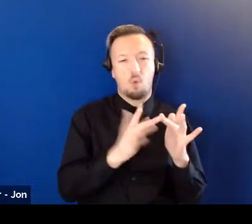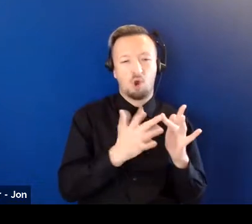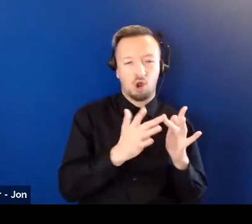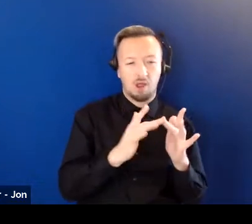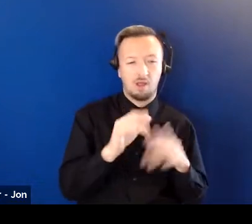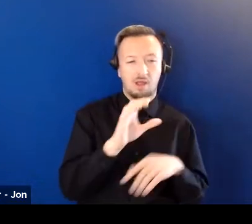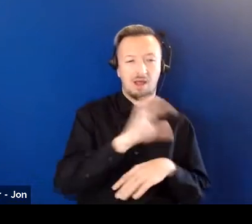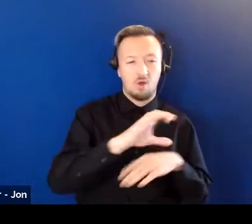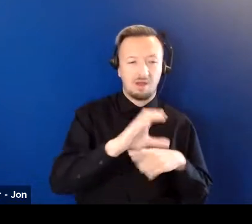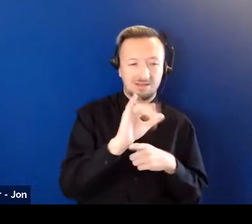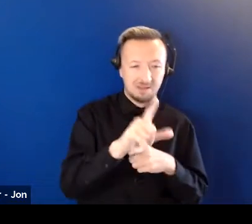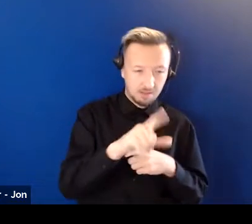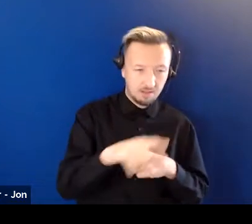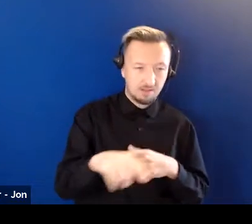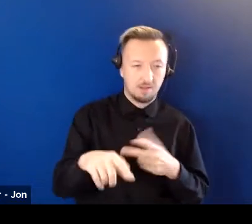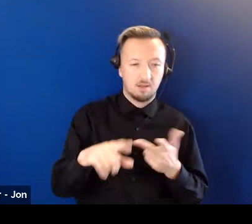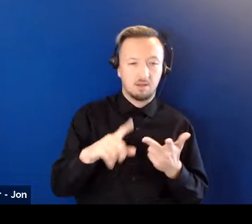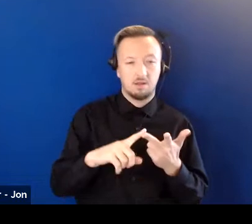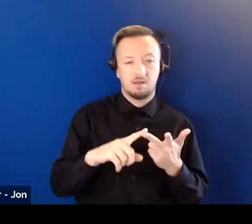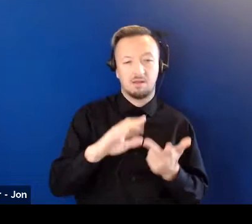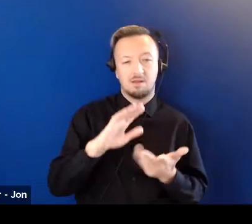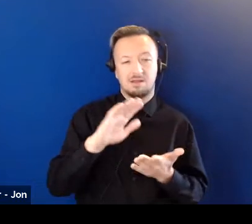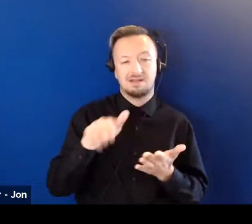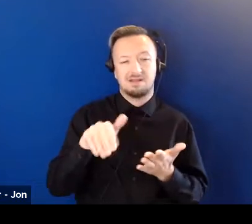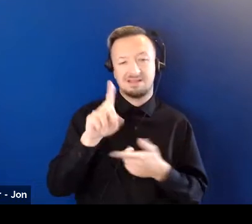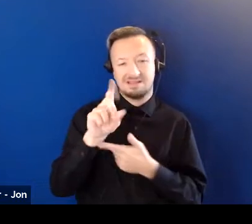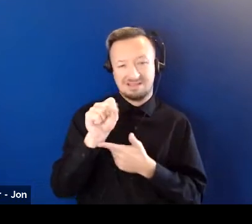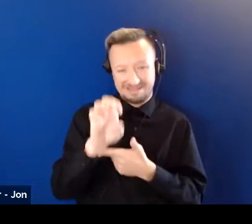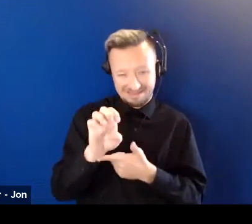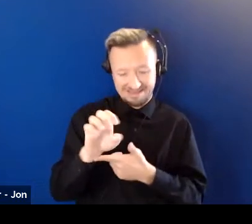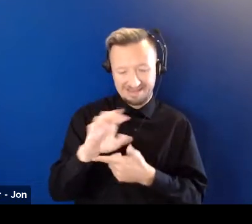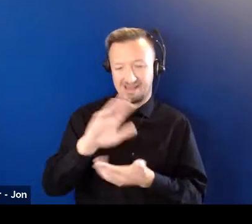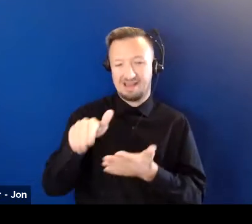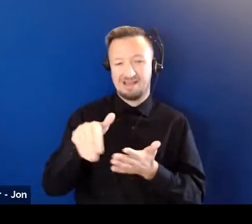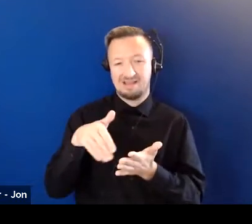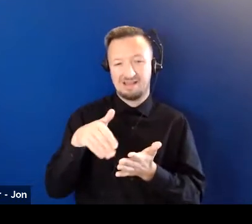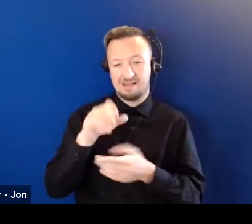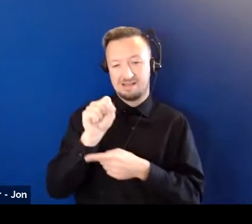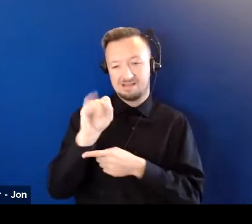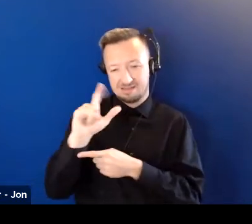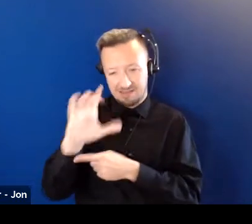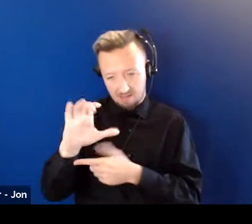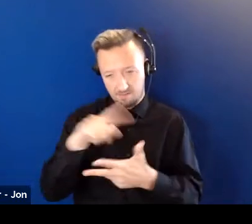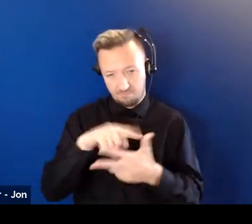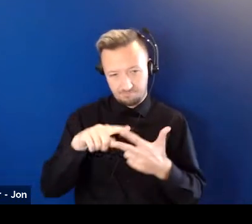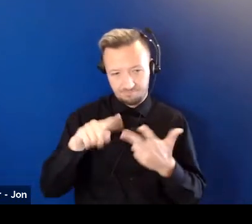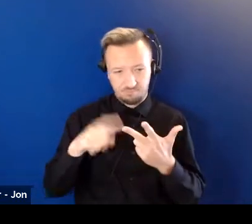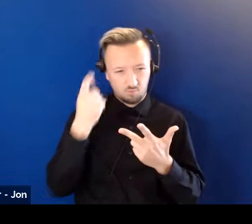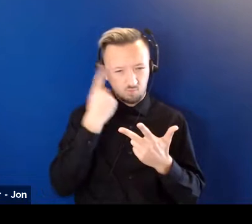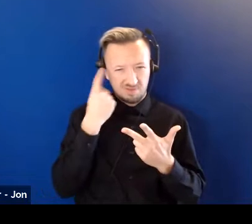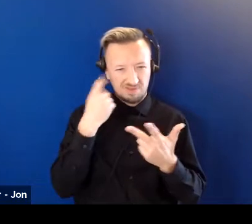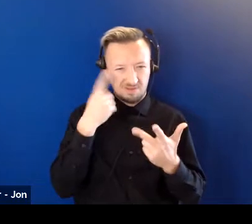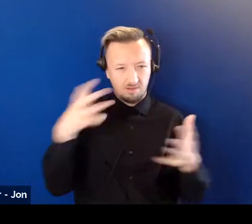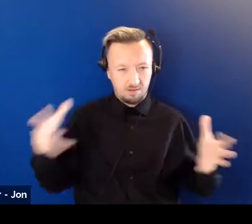the designated state entity, and the Centers for Independent Living. Recently, we got together and submitted